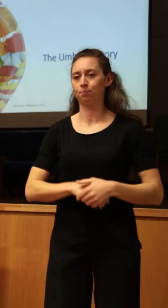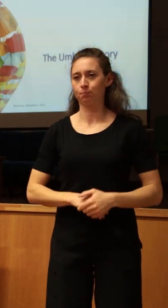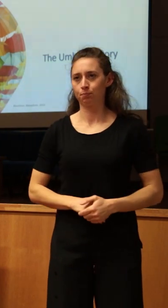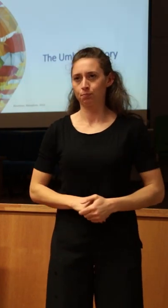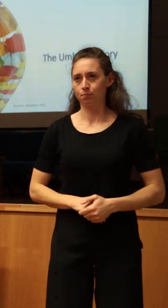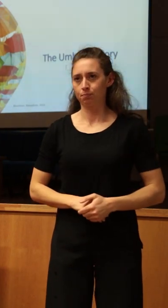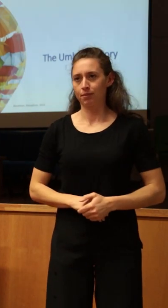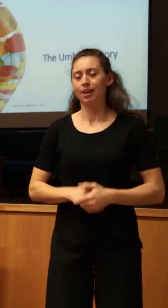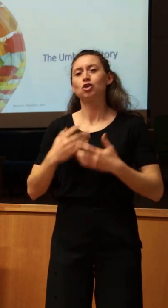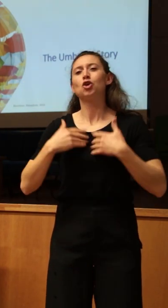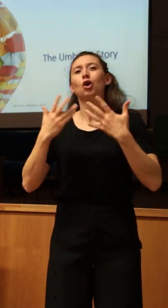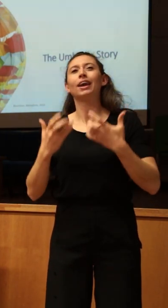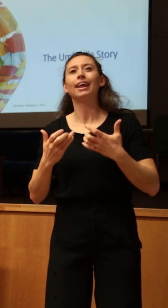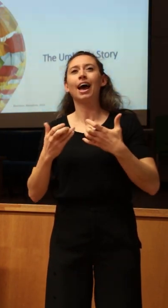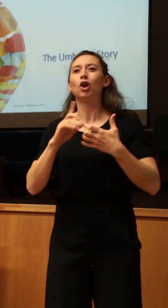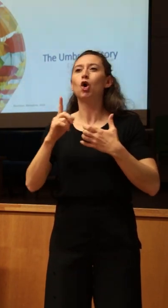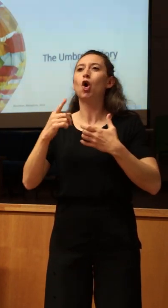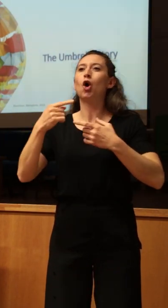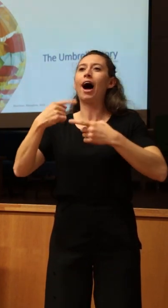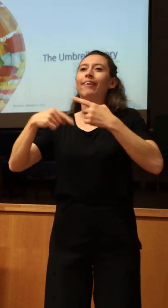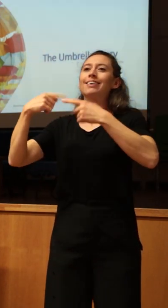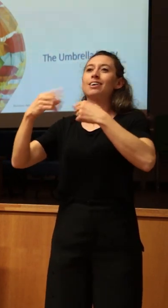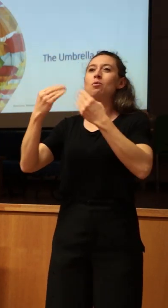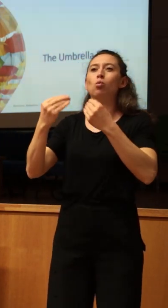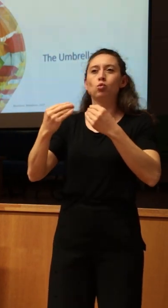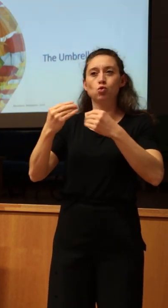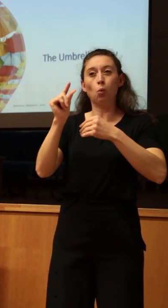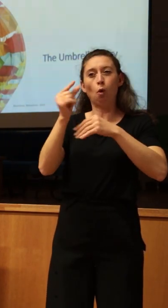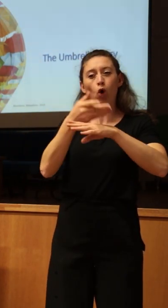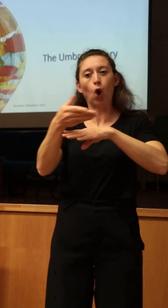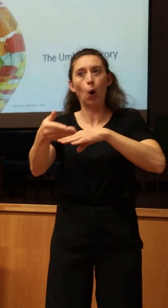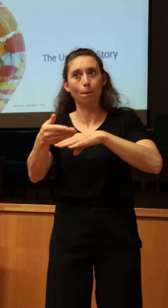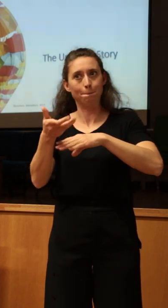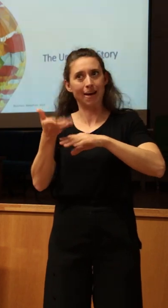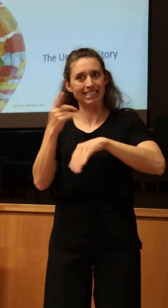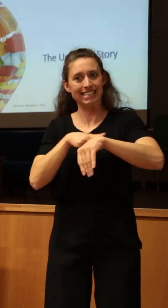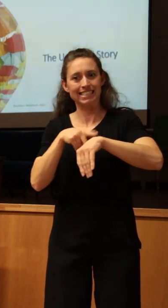behind. Estaba tratando de no atrasarme mucho. Me atrasé un par de minutos nada más. Yeah.